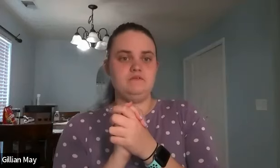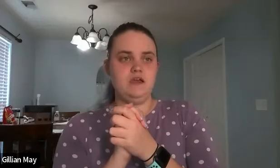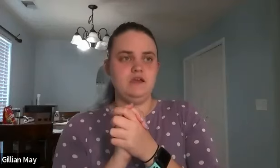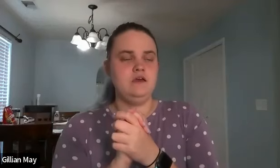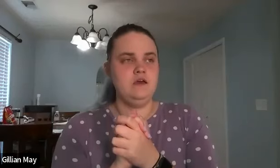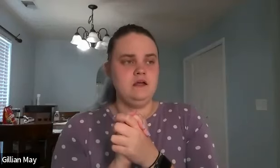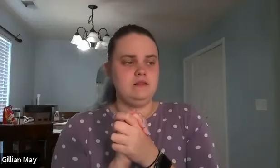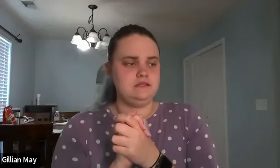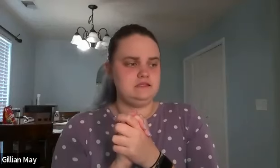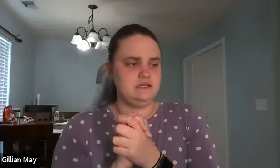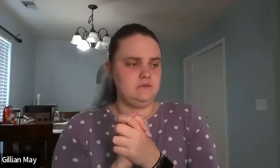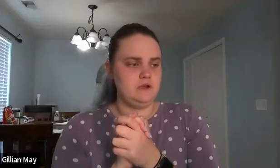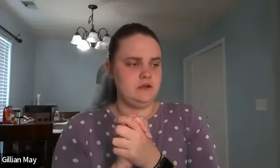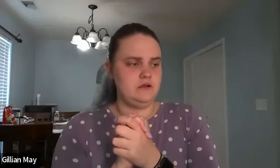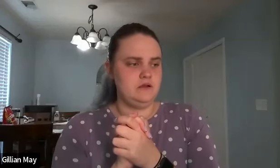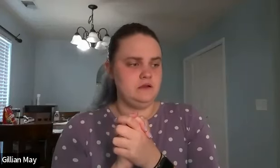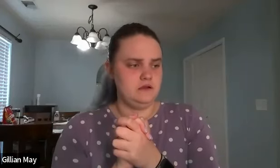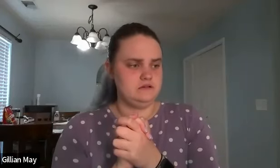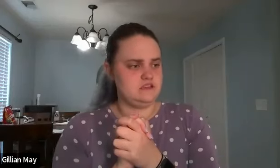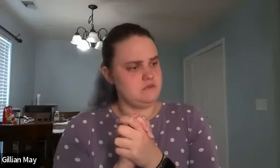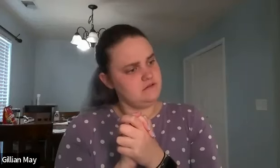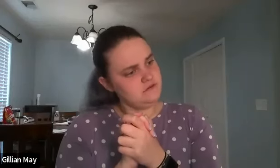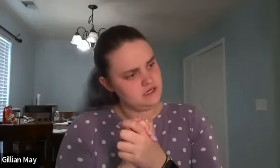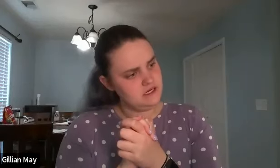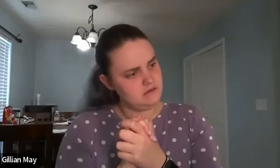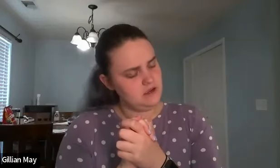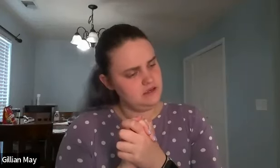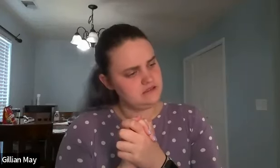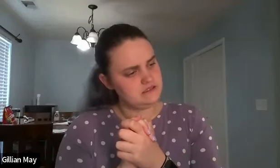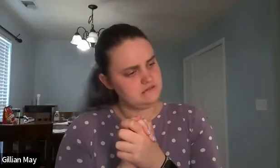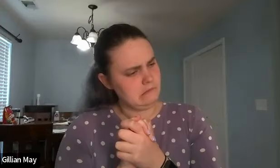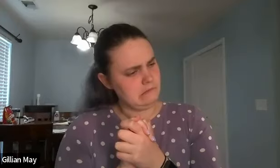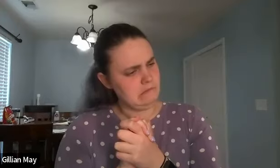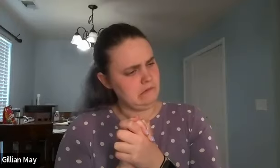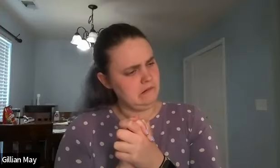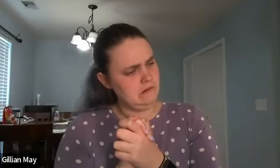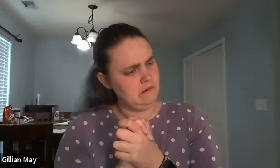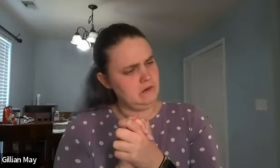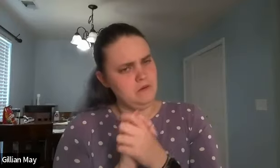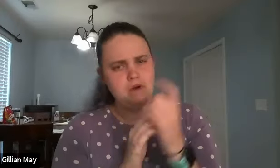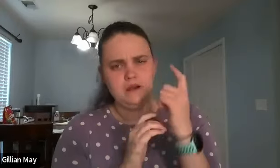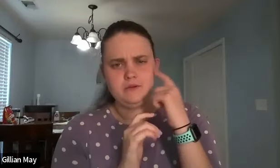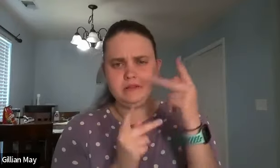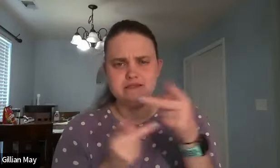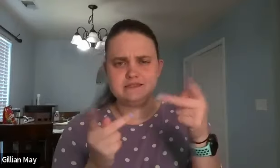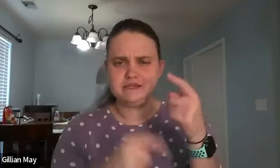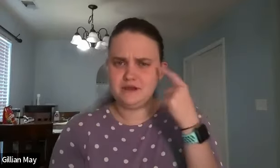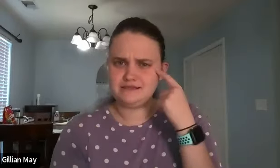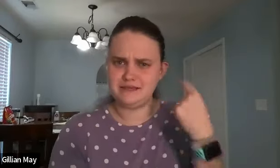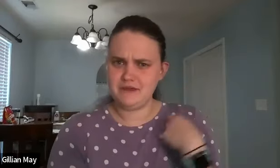Okay, let's see, where else am I forgetting? Why is this? What other places can you guys think of? I'm